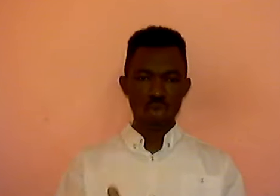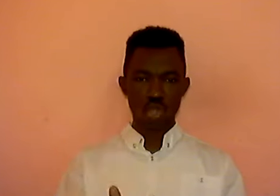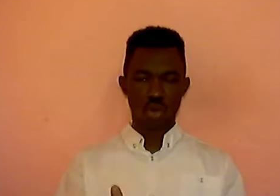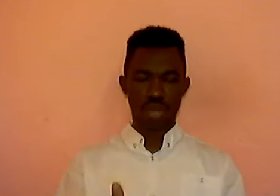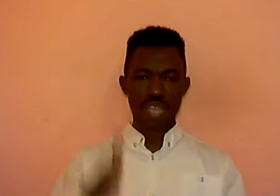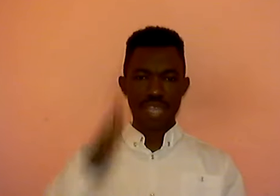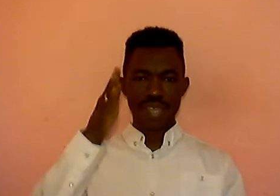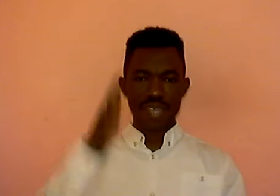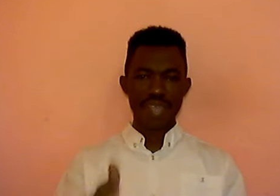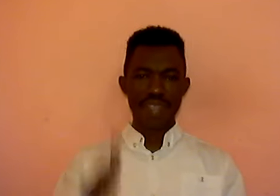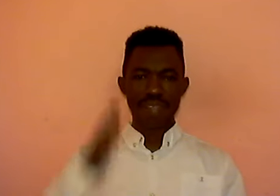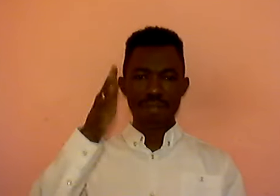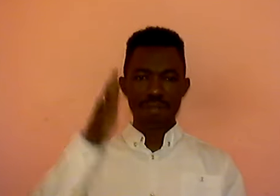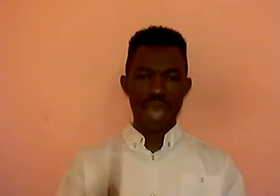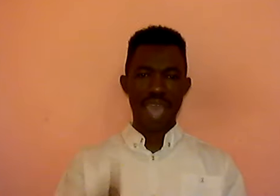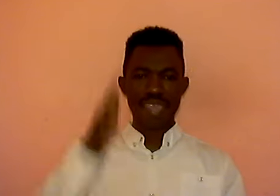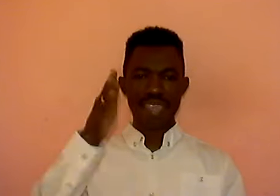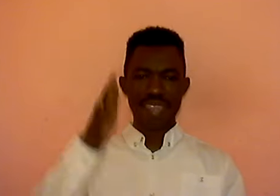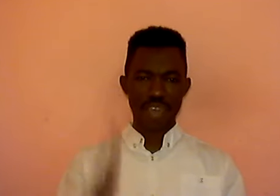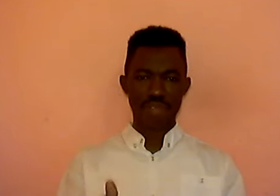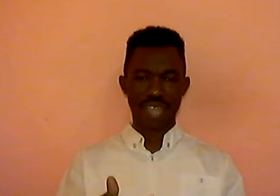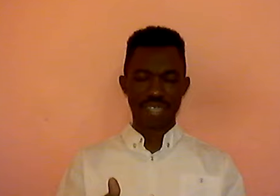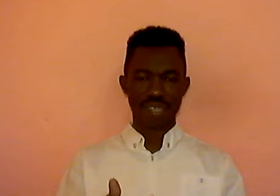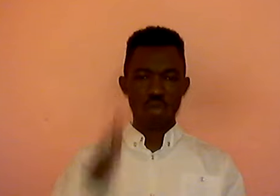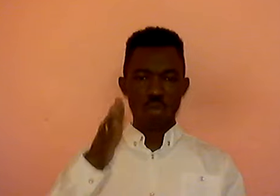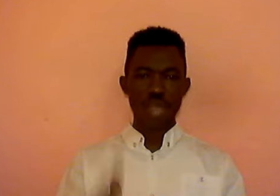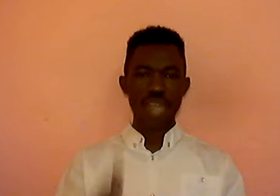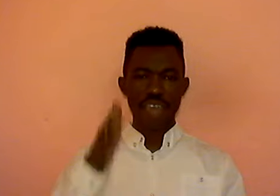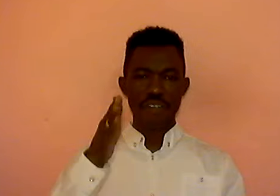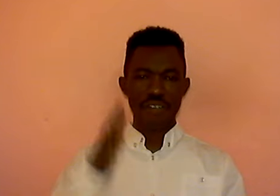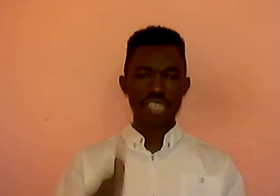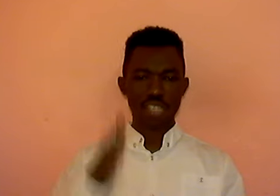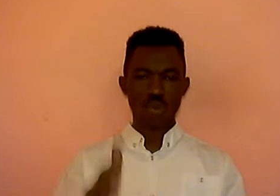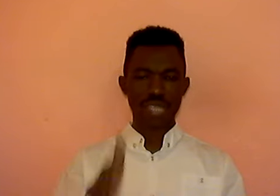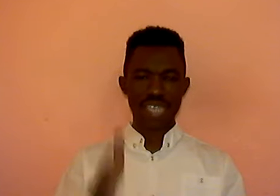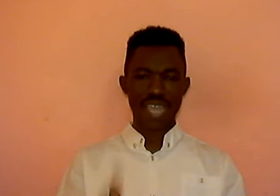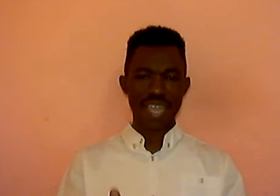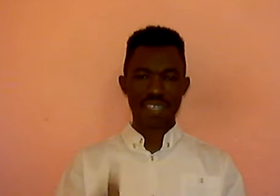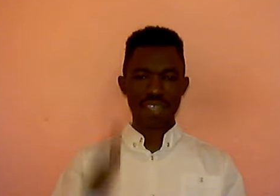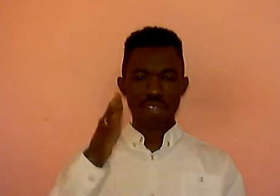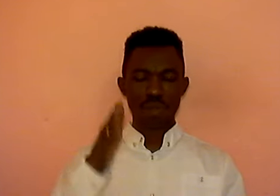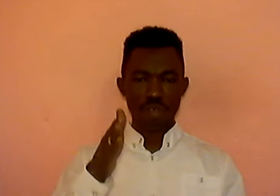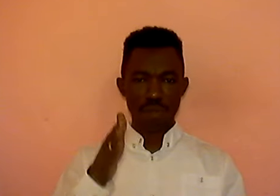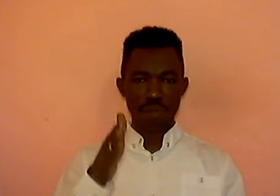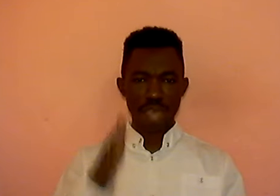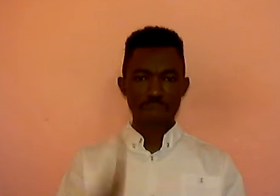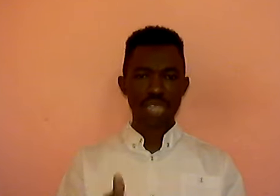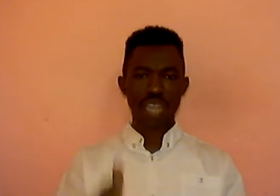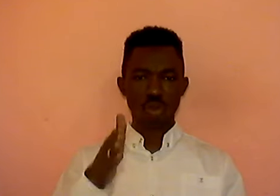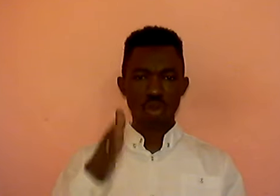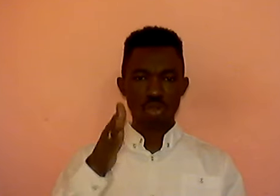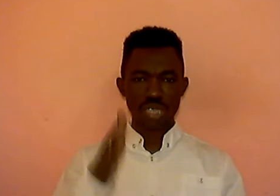pollution in my inheritance. When I finished creating the earth, the Bible said that God said